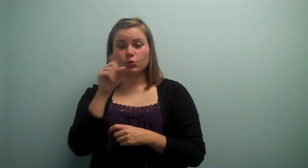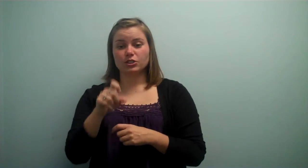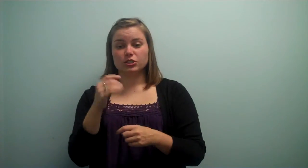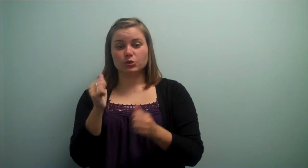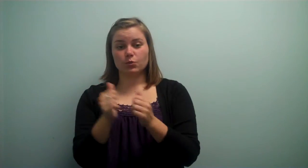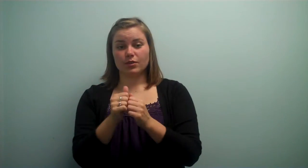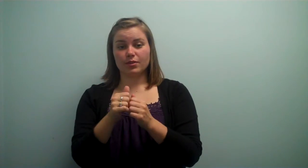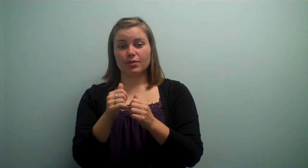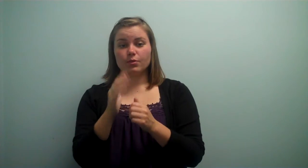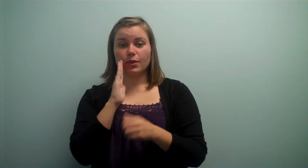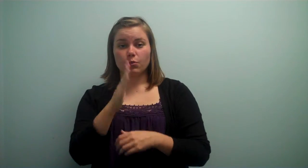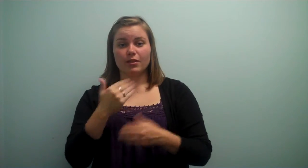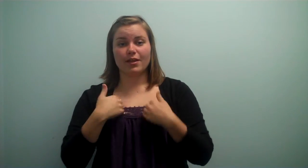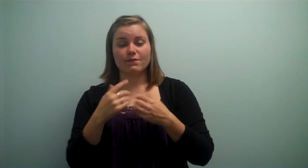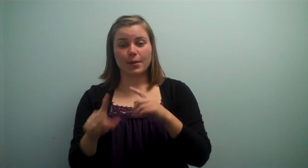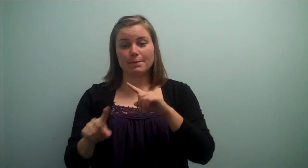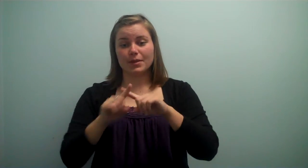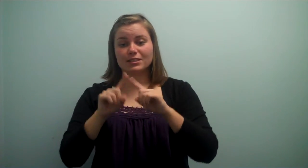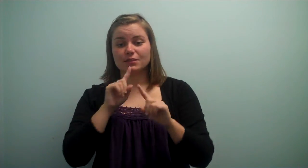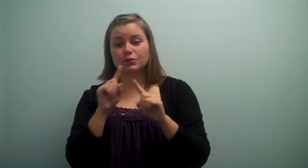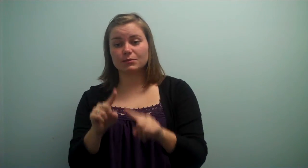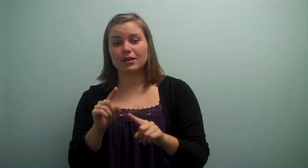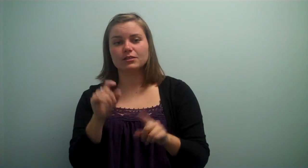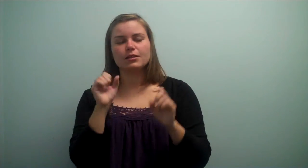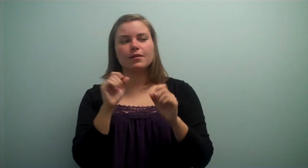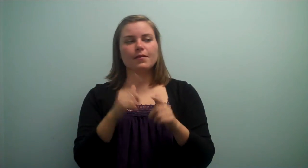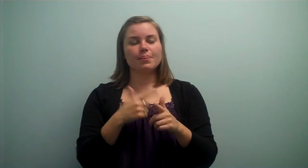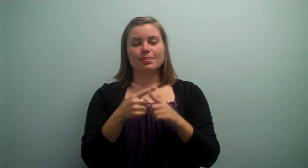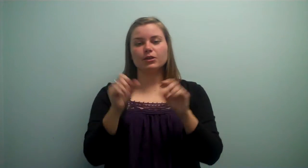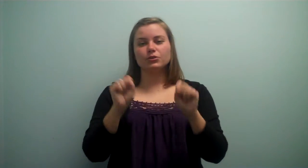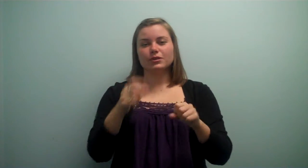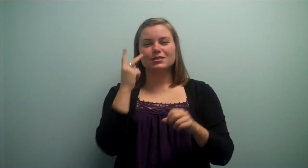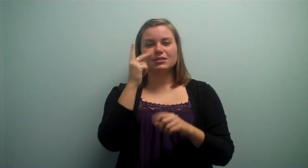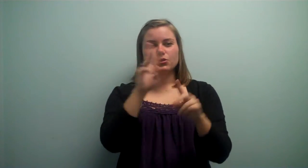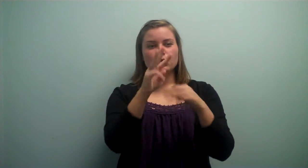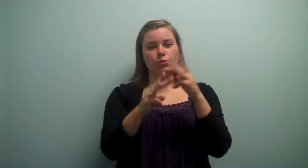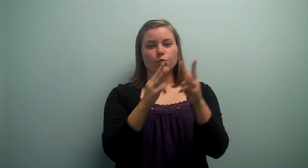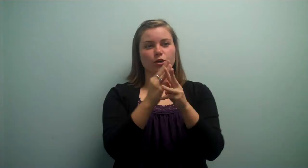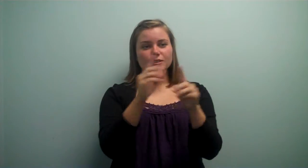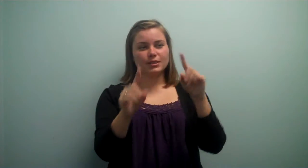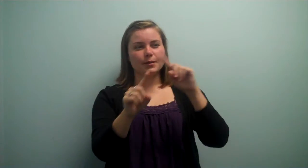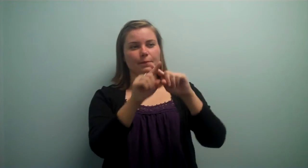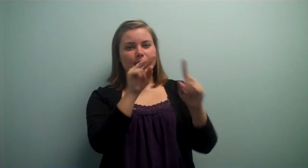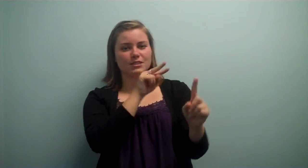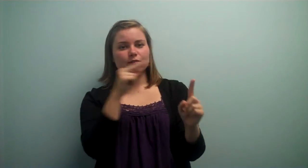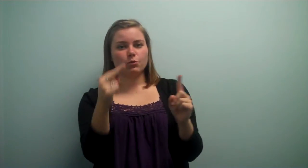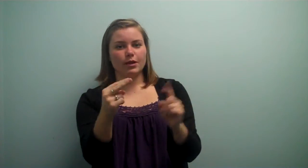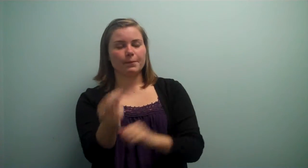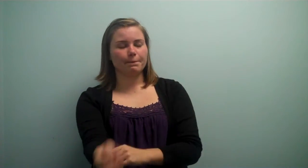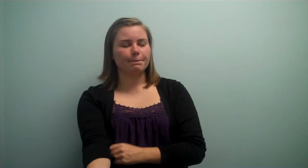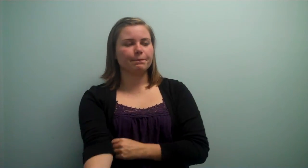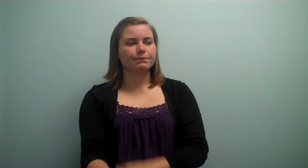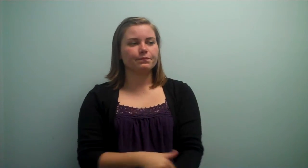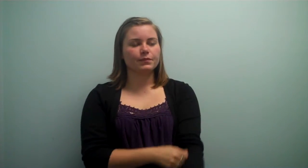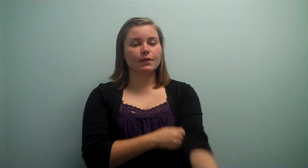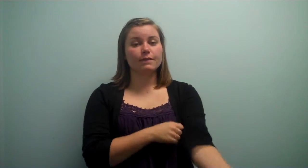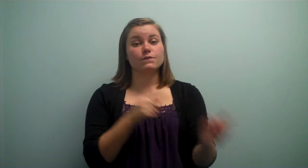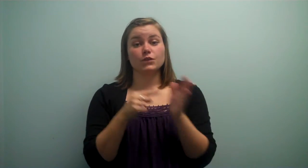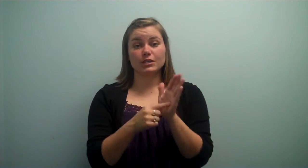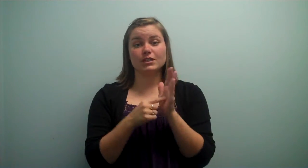response, you have a head start on seeing the world in a positive way. For example, when you first wake up in